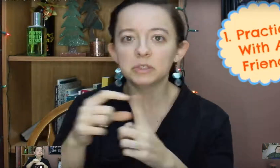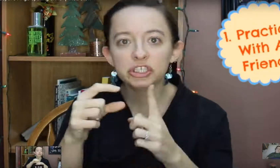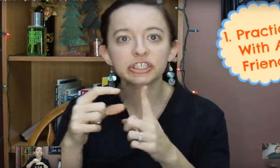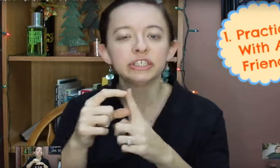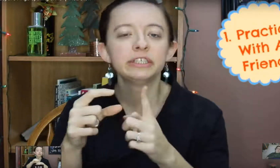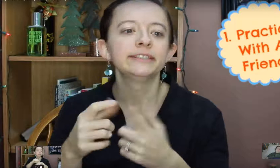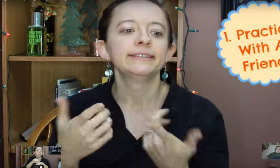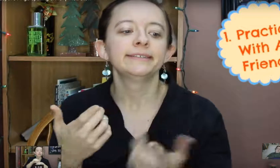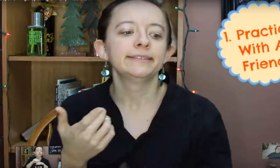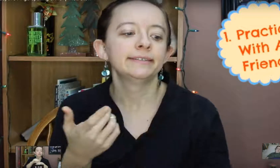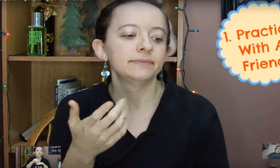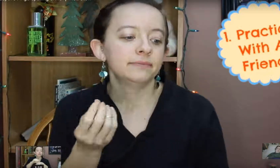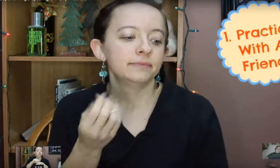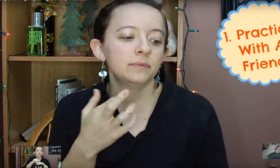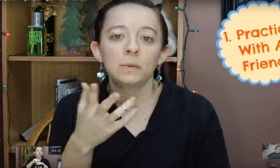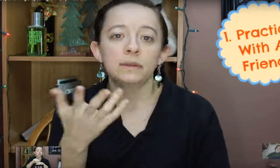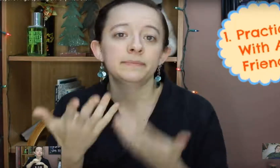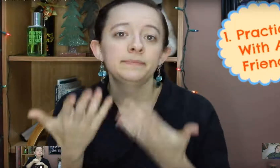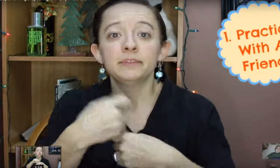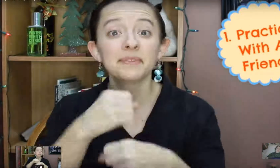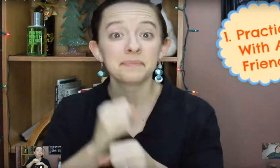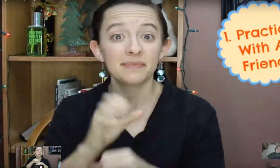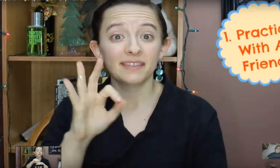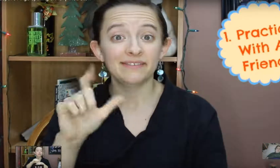what you can catch parts of each word.